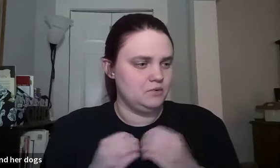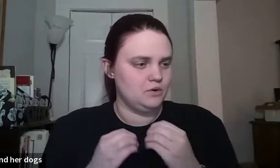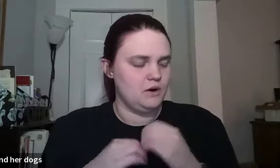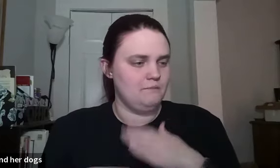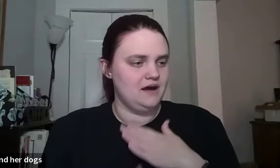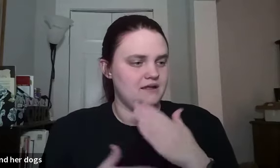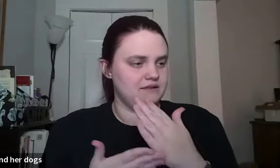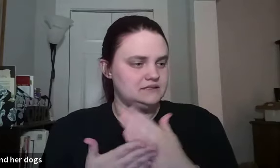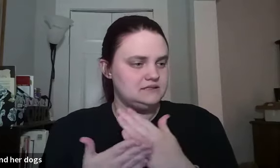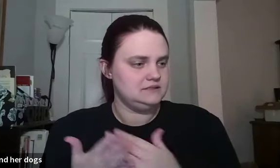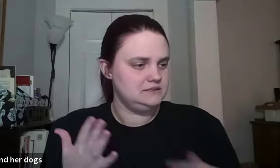more on my list.